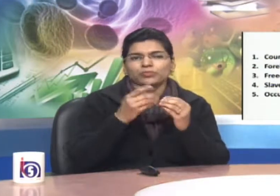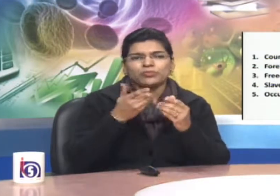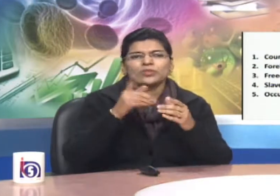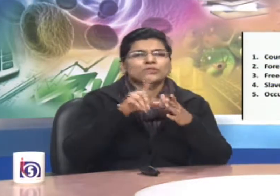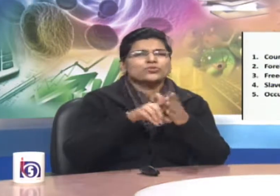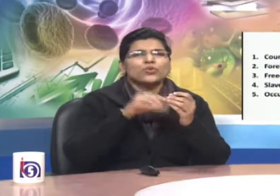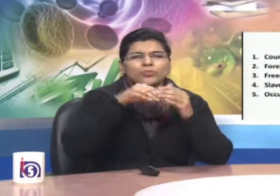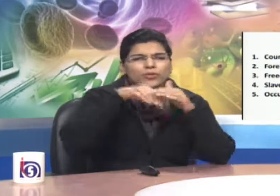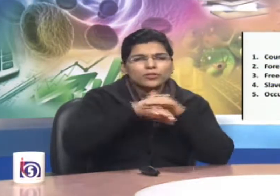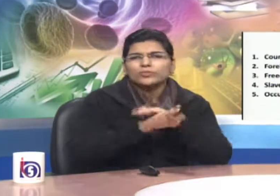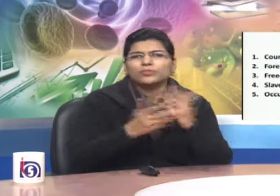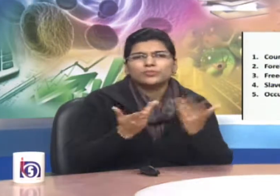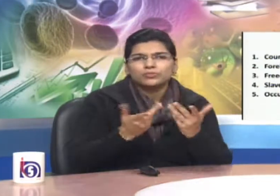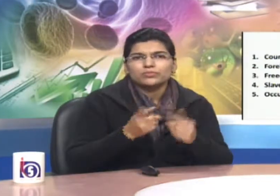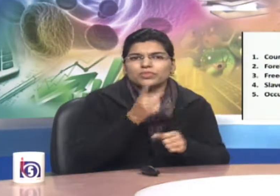occupation.